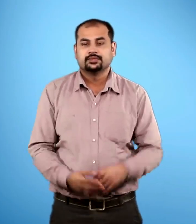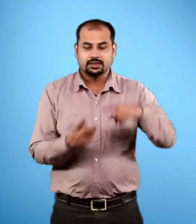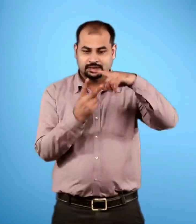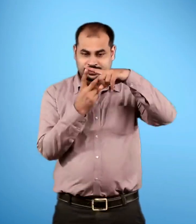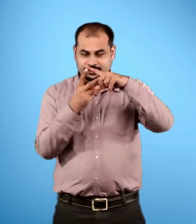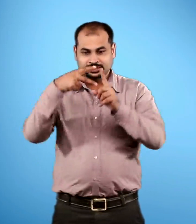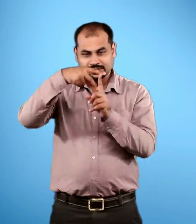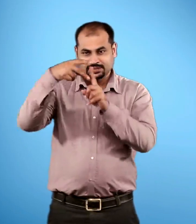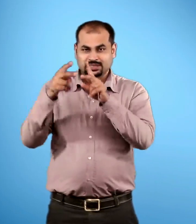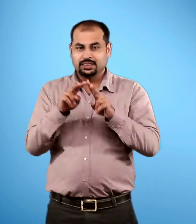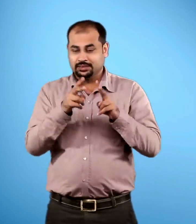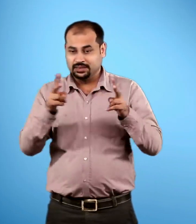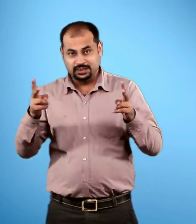Turns and patterns.